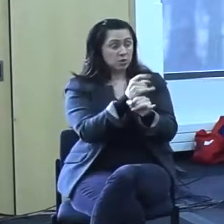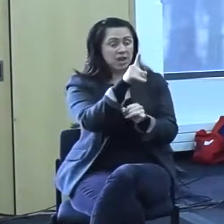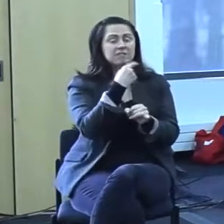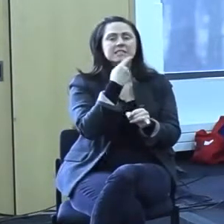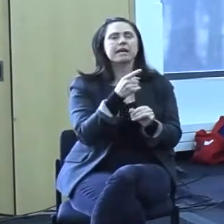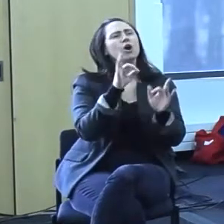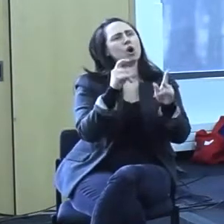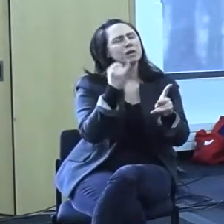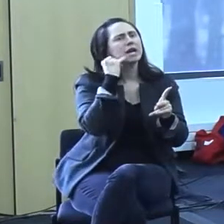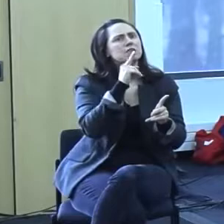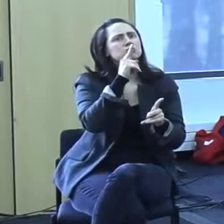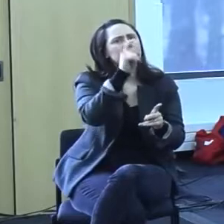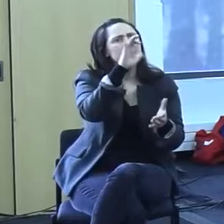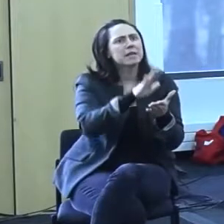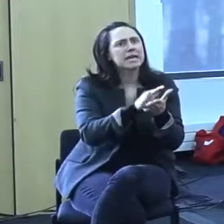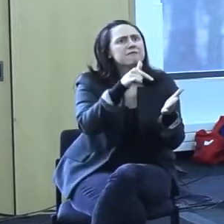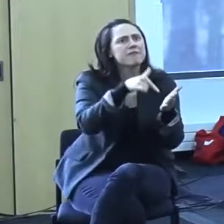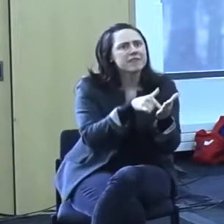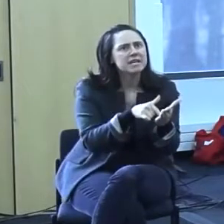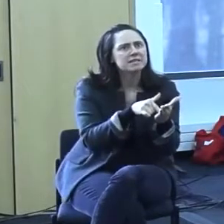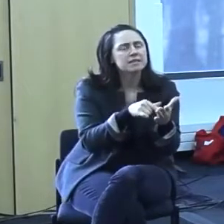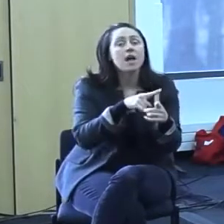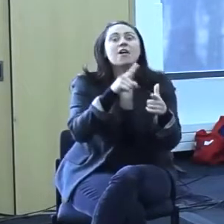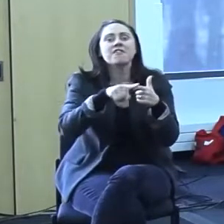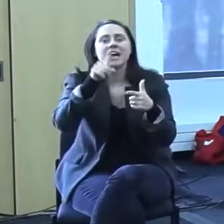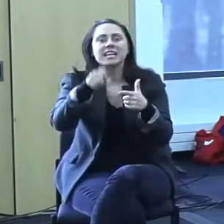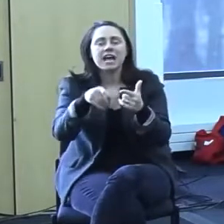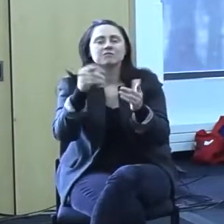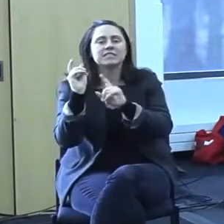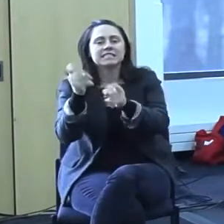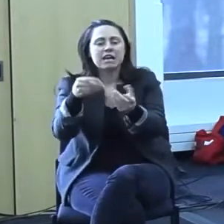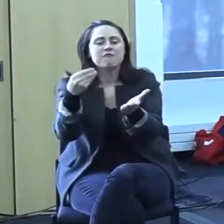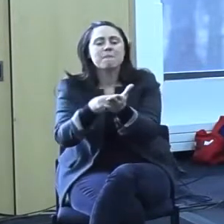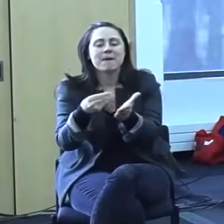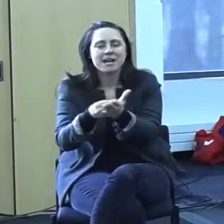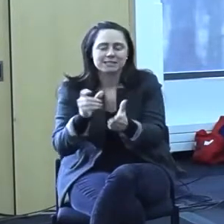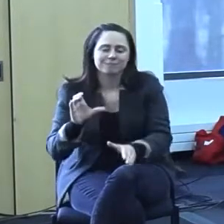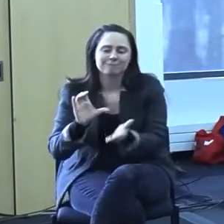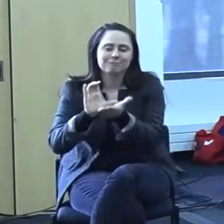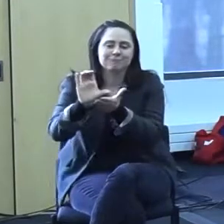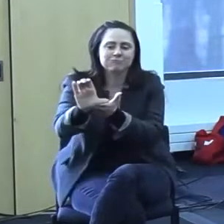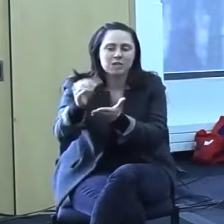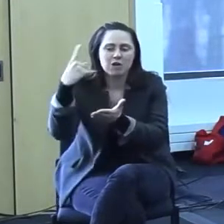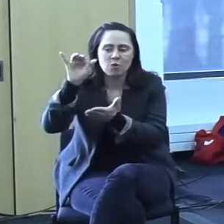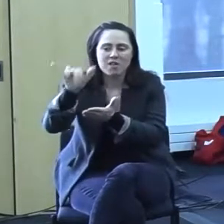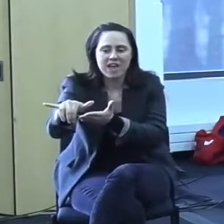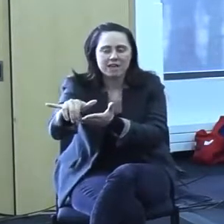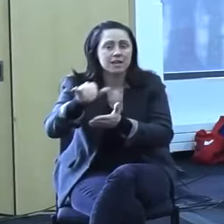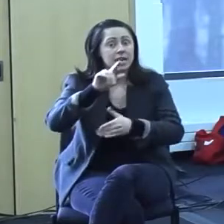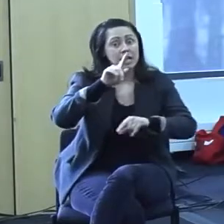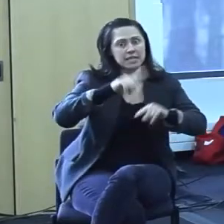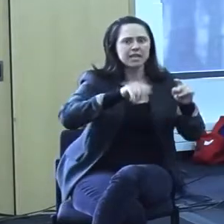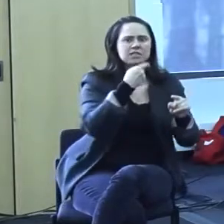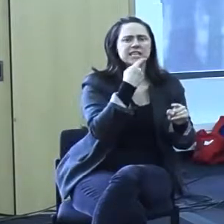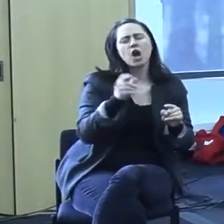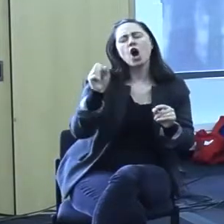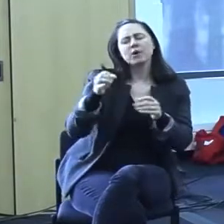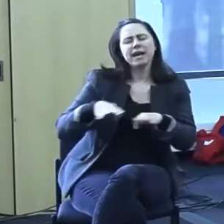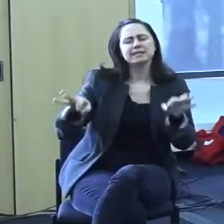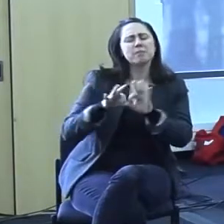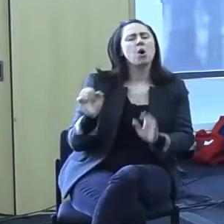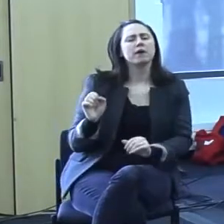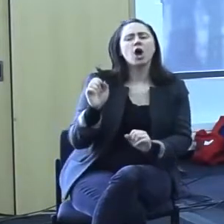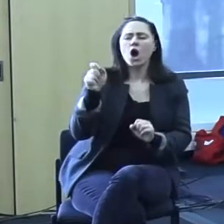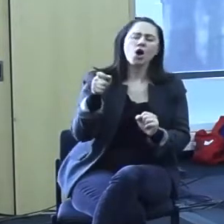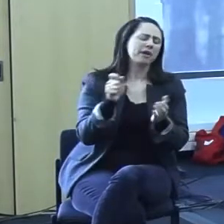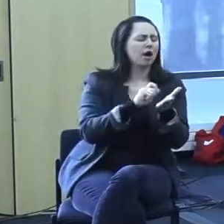we truly believe in this, then we have to put dollars behind it. We can't just say it's important. We can't just write